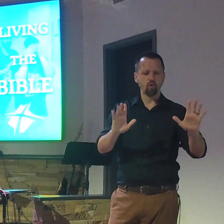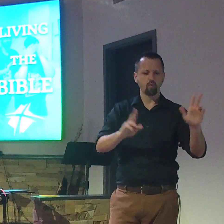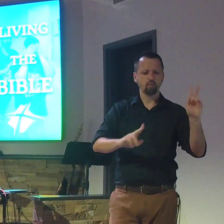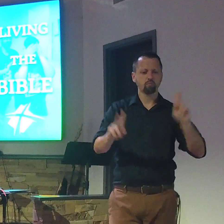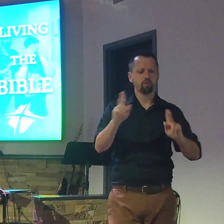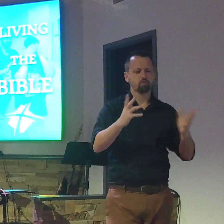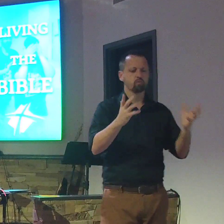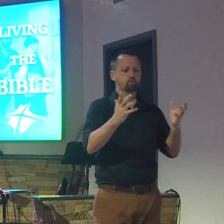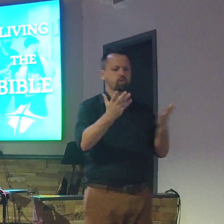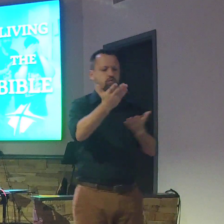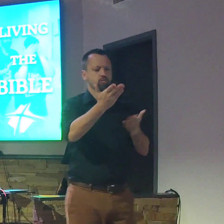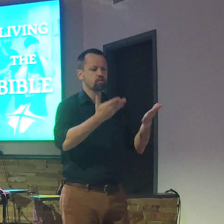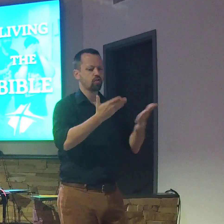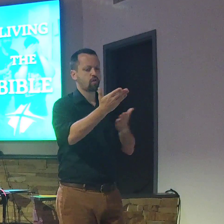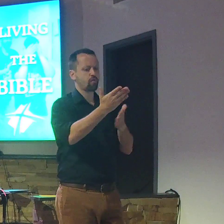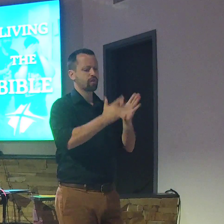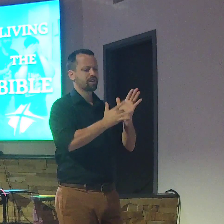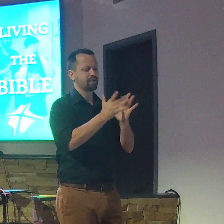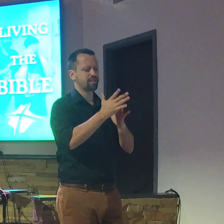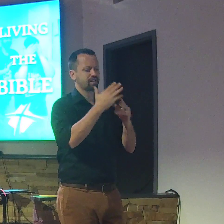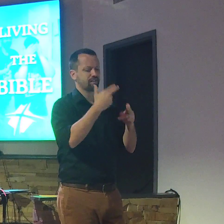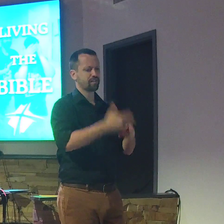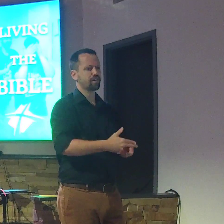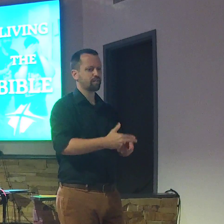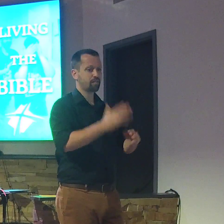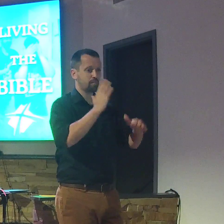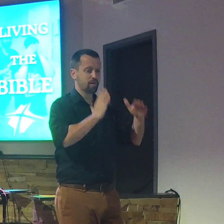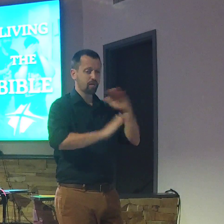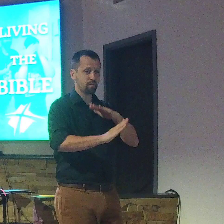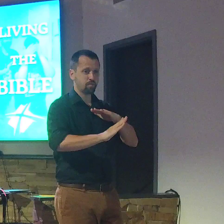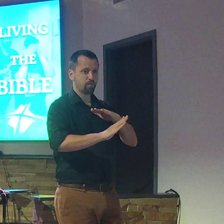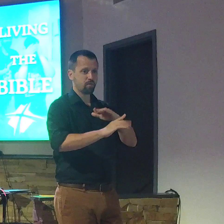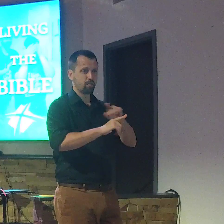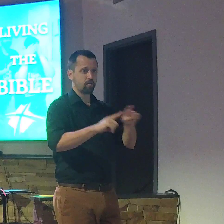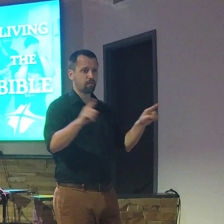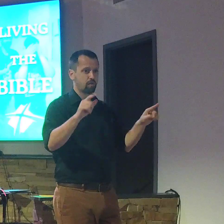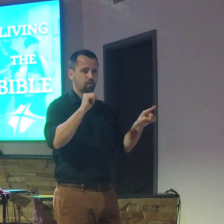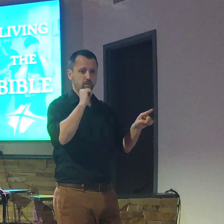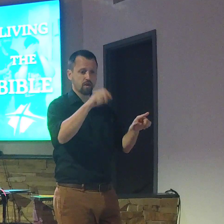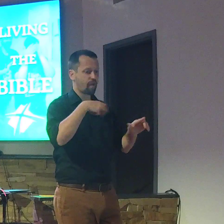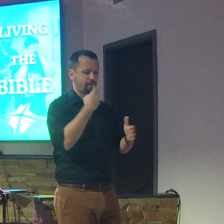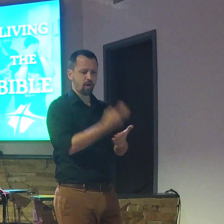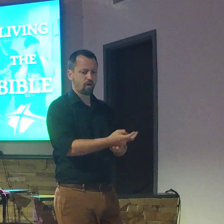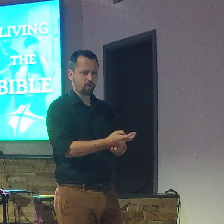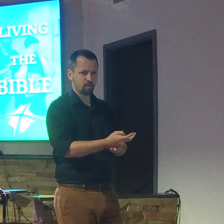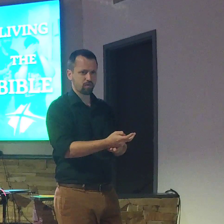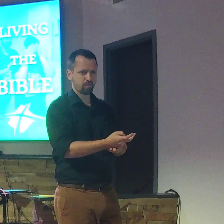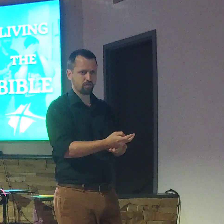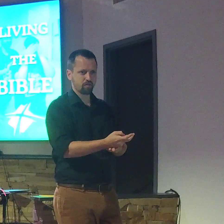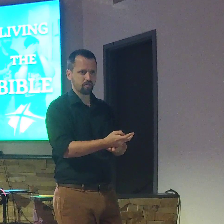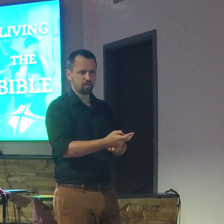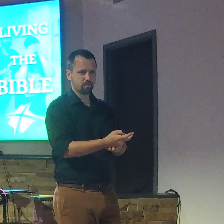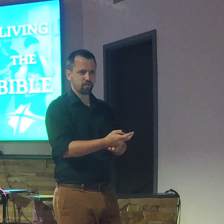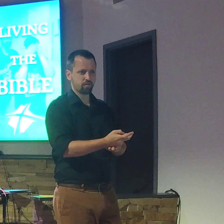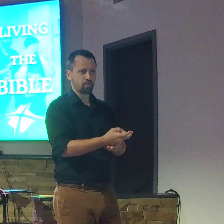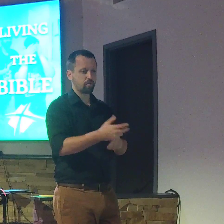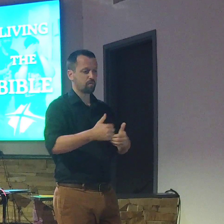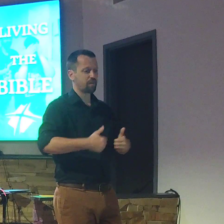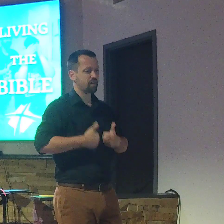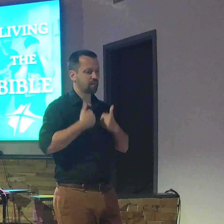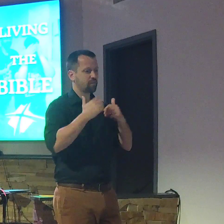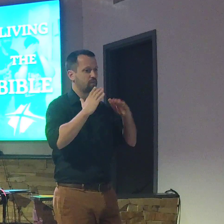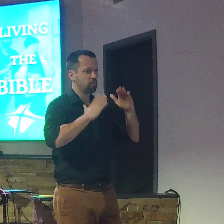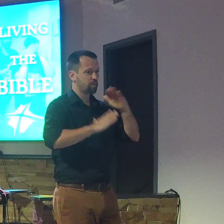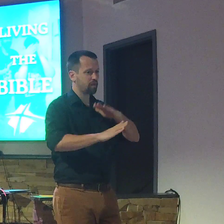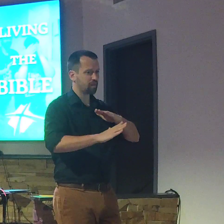in Jesus' name. Be humble and you will not stumble. You see, when we walk in humility, it